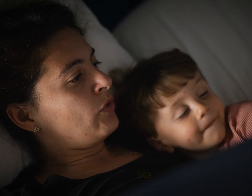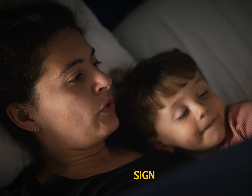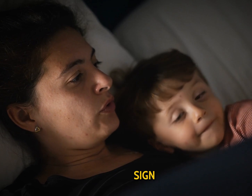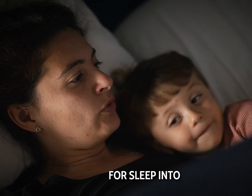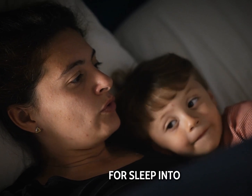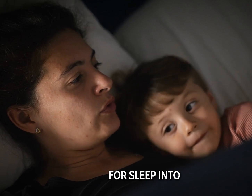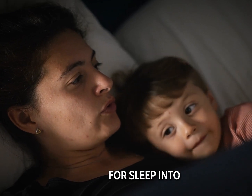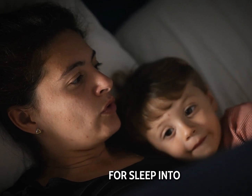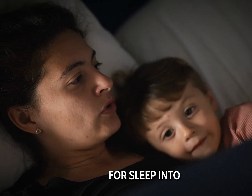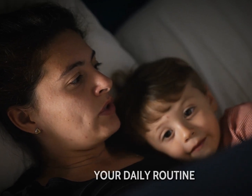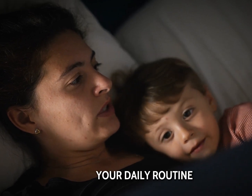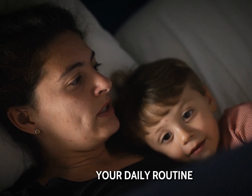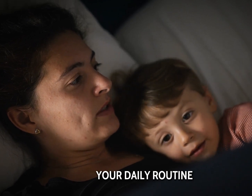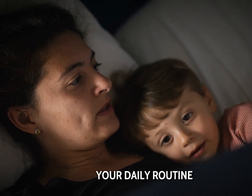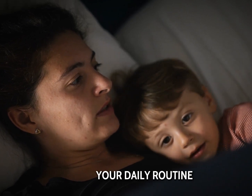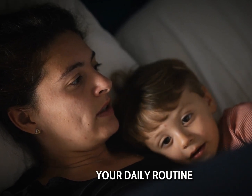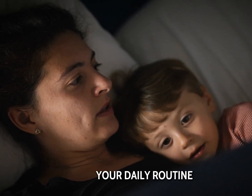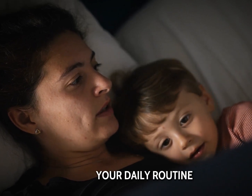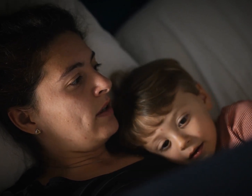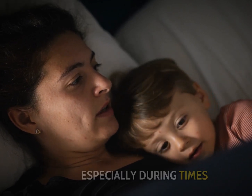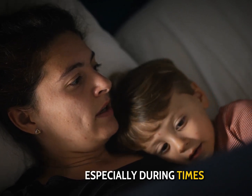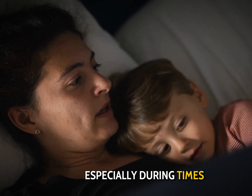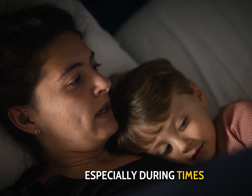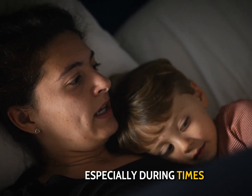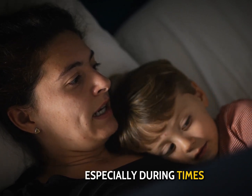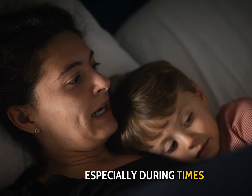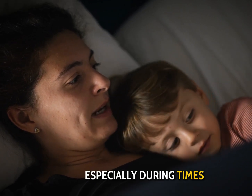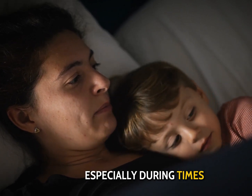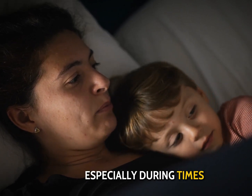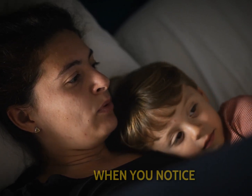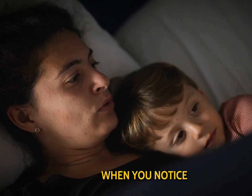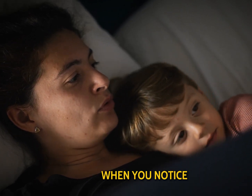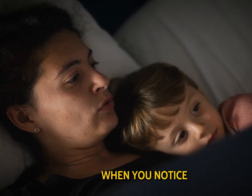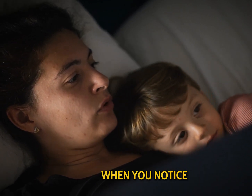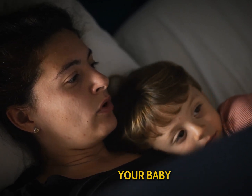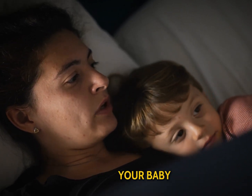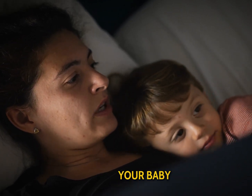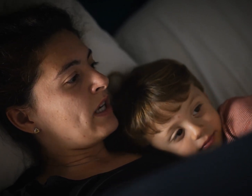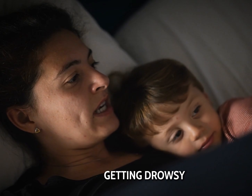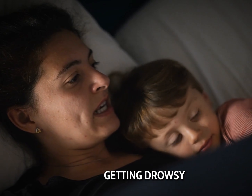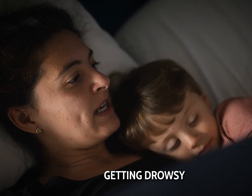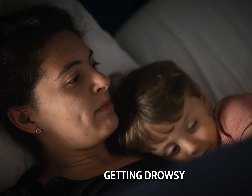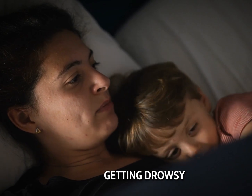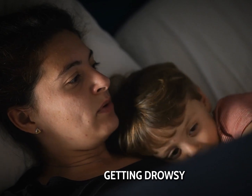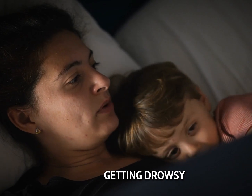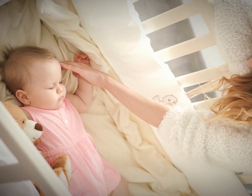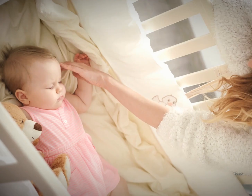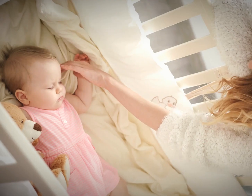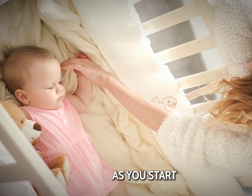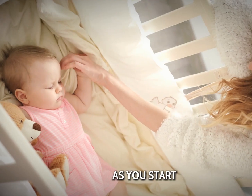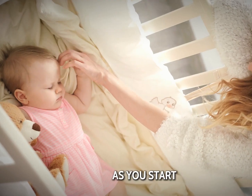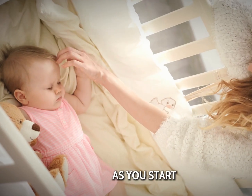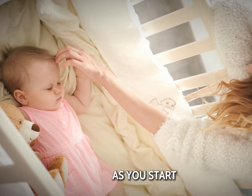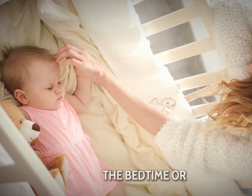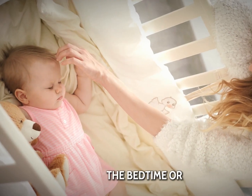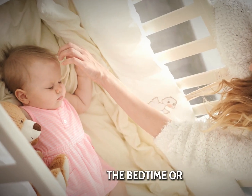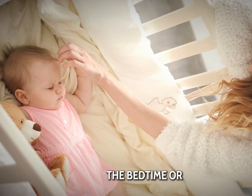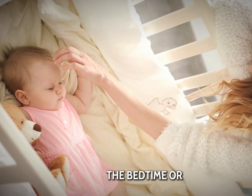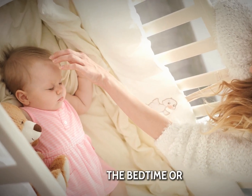for sleep into your daily routine, especially during times when you notice your baby getting drowsy. As you start the bedtime or